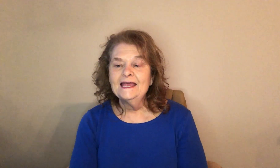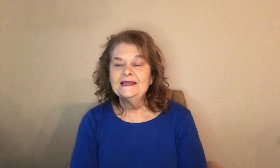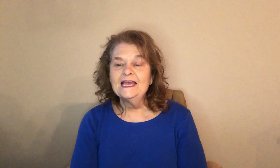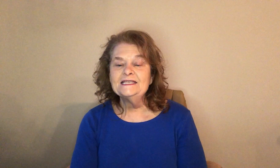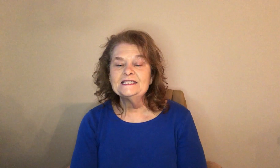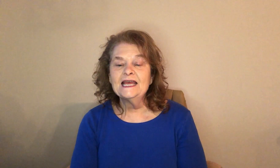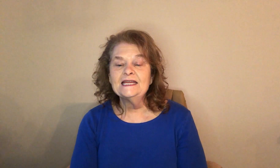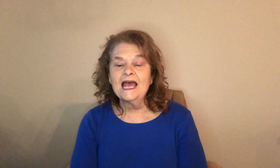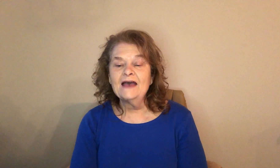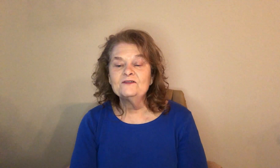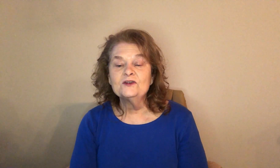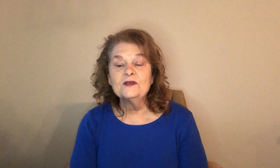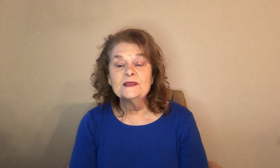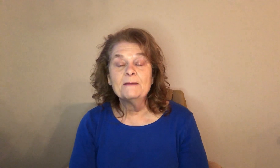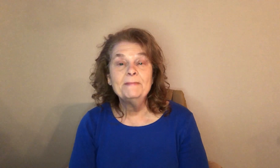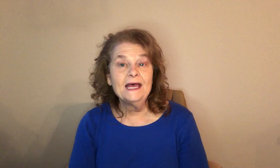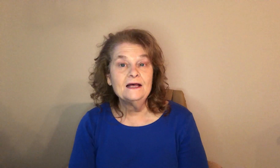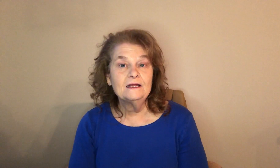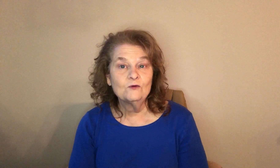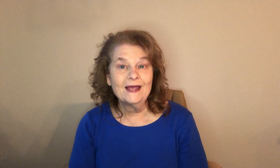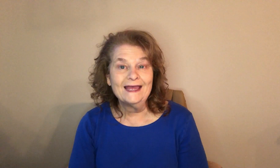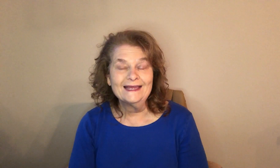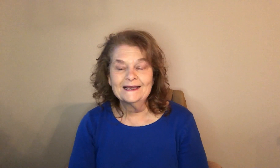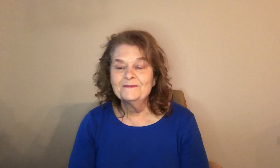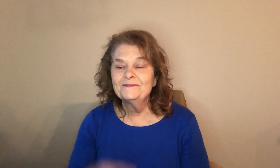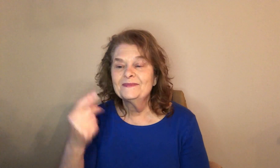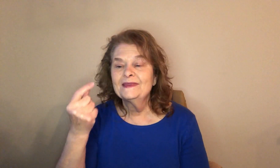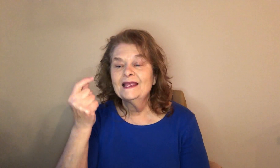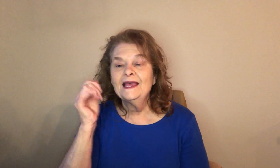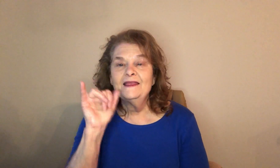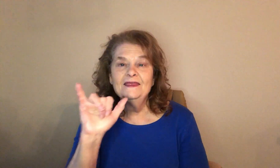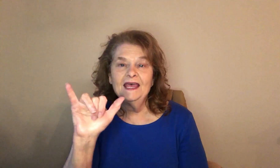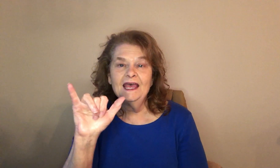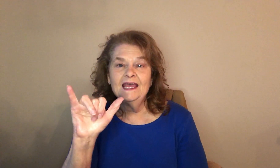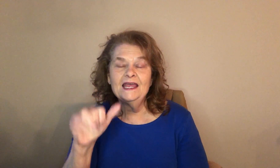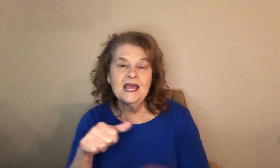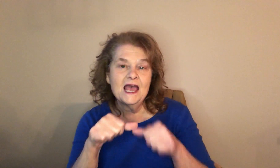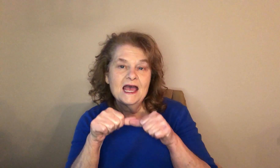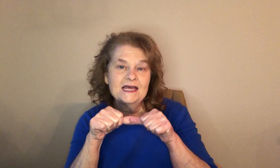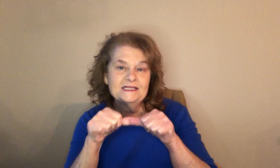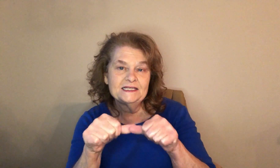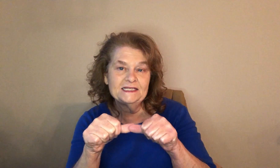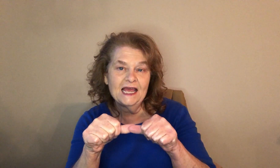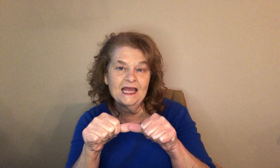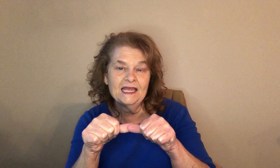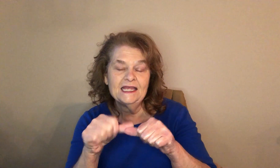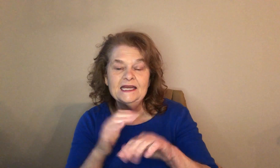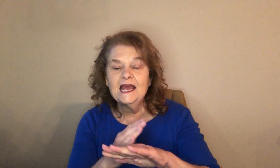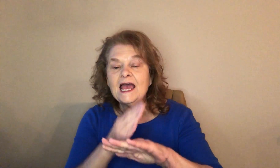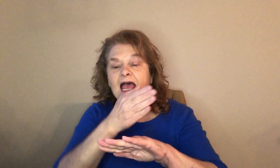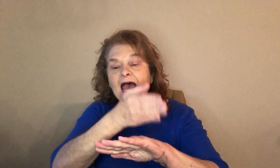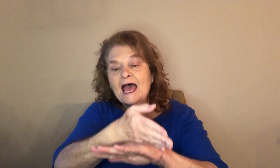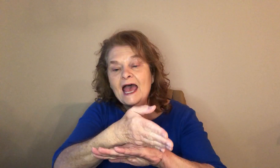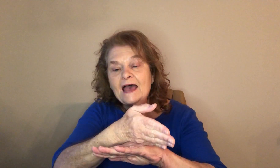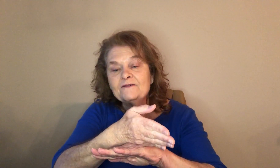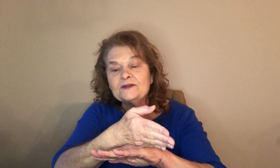They stayed after the bell rang. They stayed